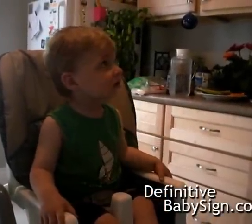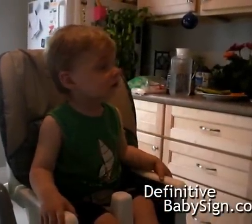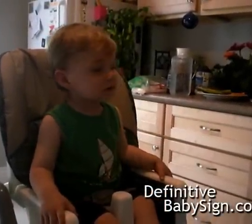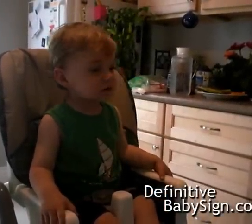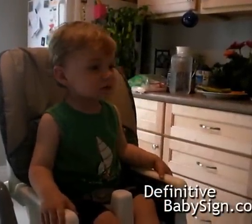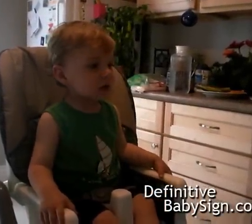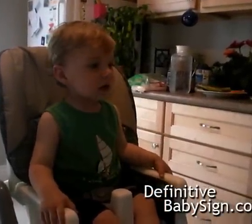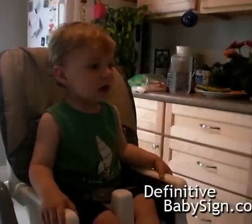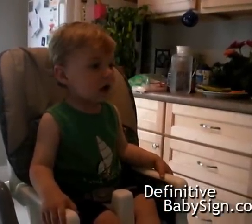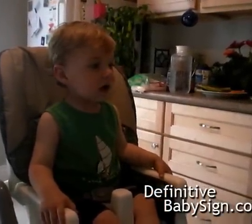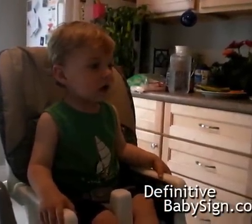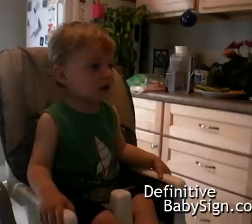You say it louder?